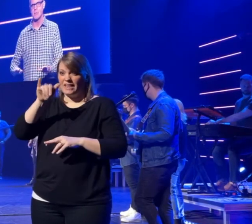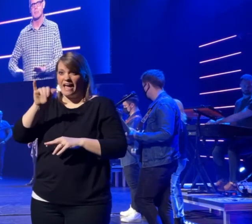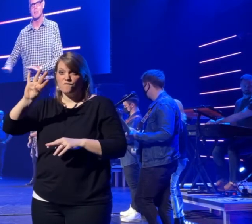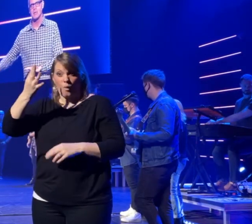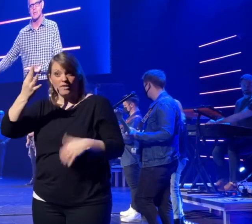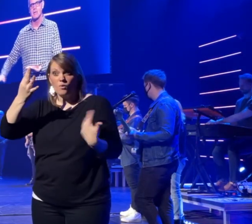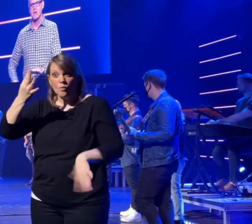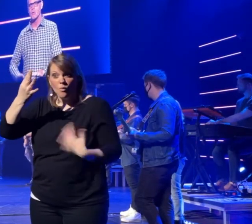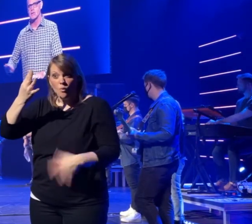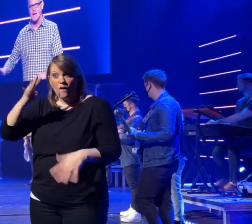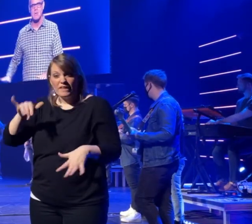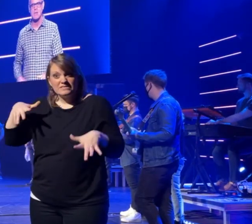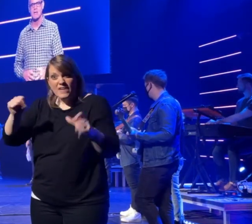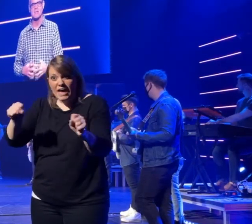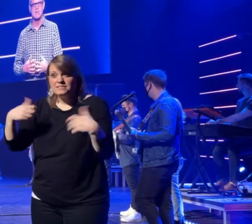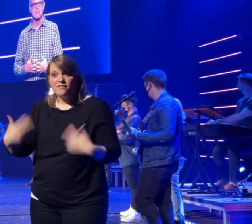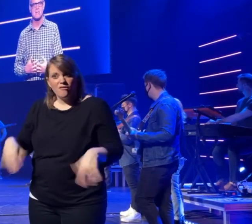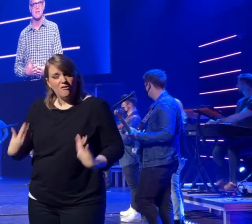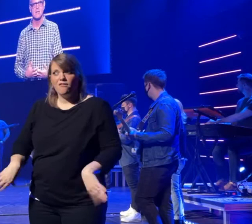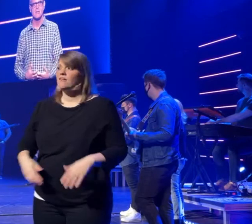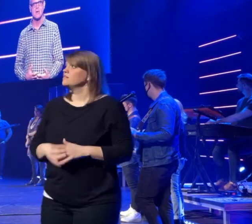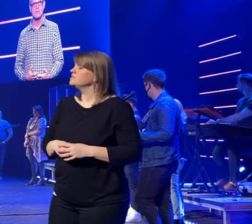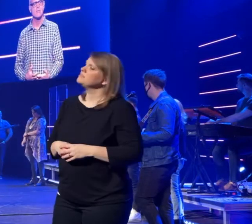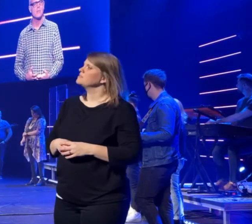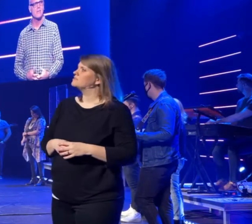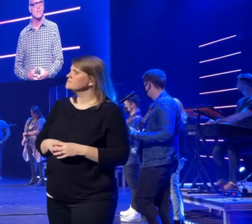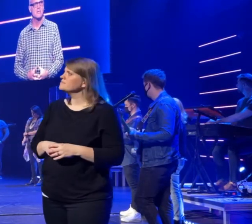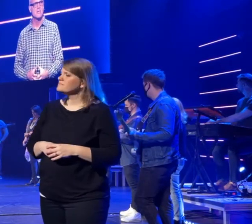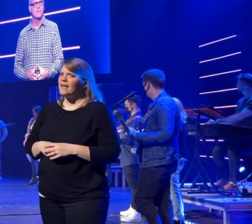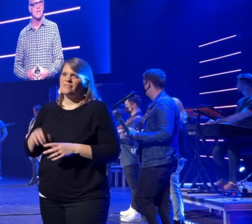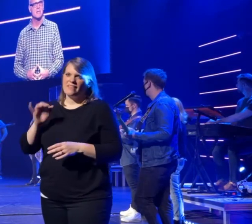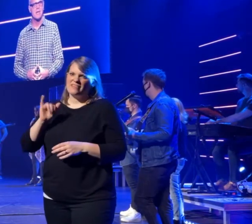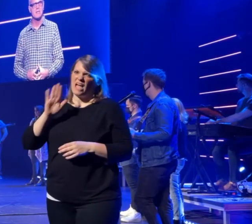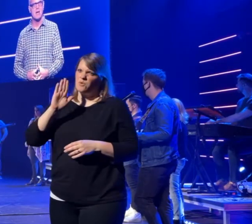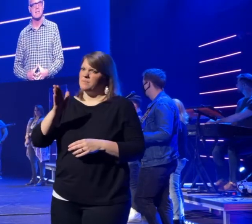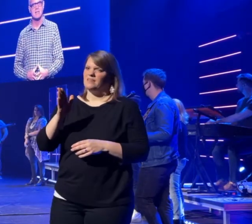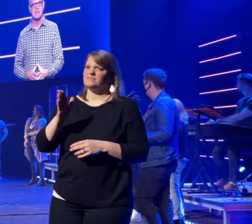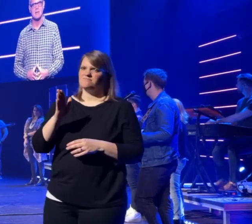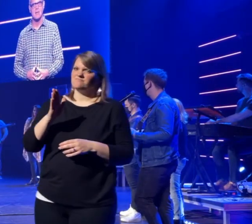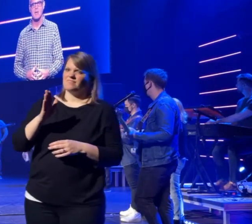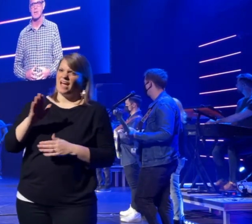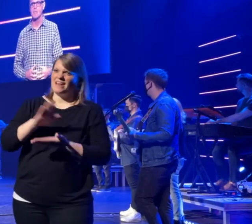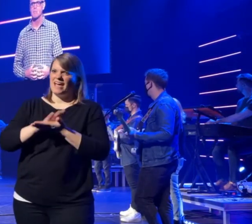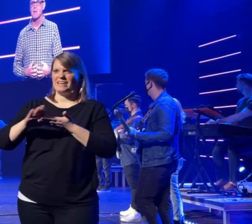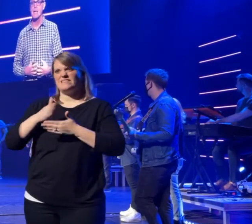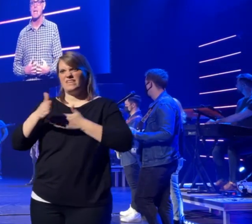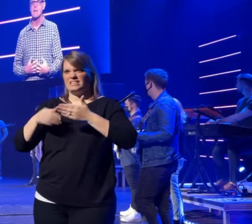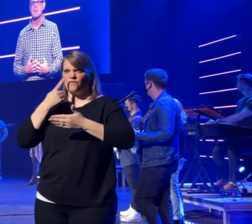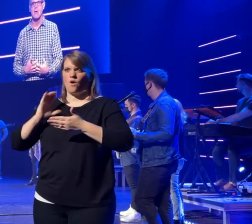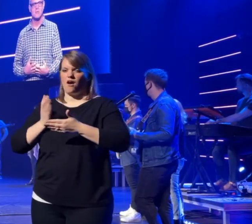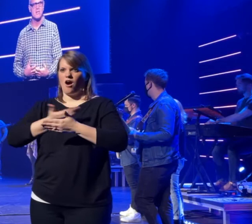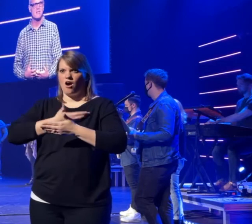you know, put a coat, top coat on it. It's a true renovation. It's got some bad spots in our parking lot.